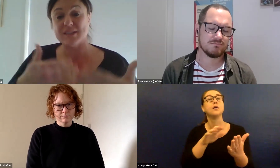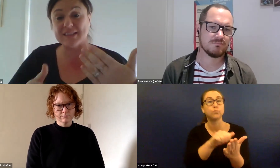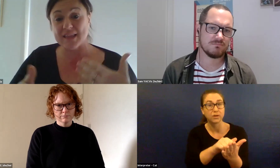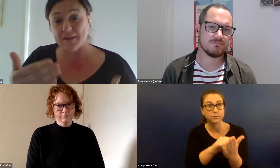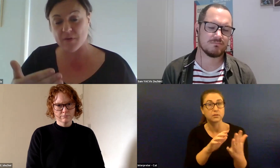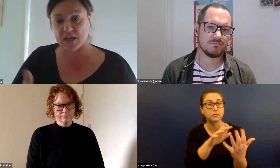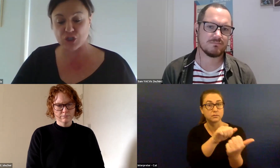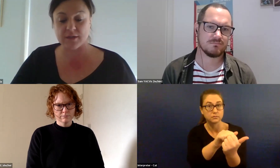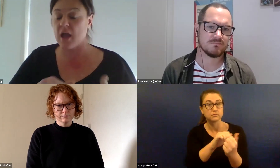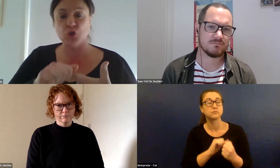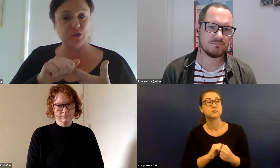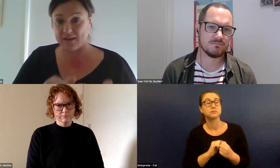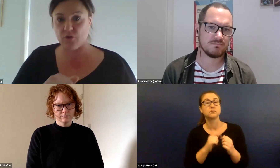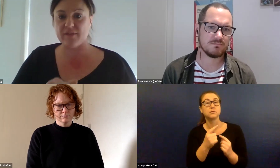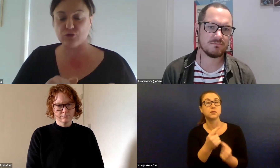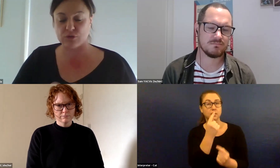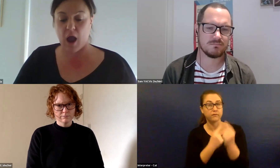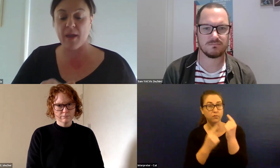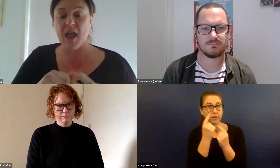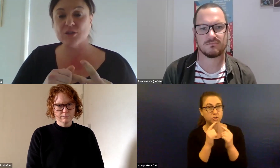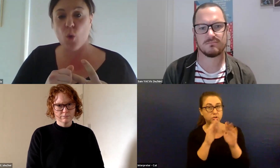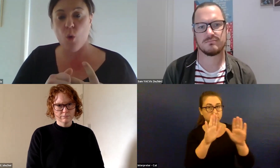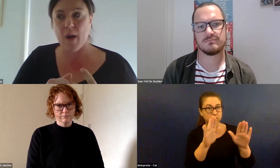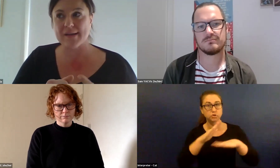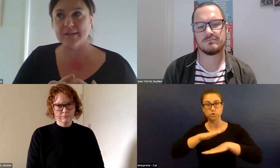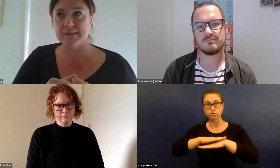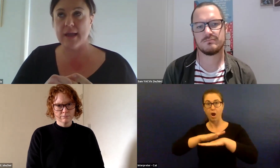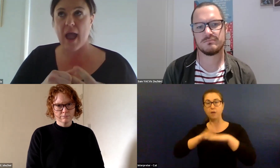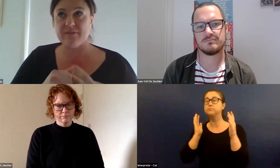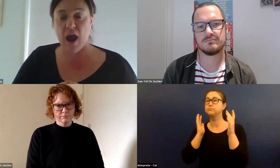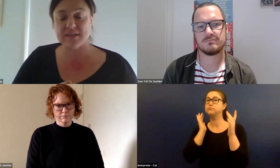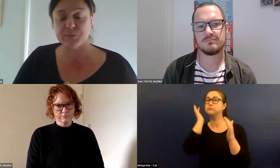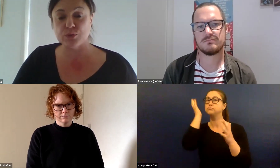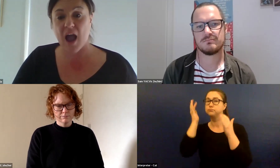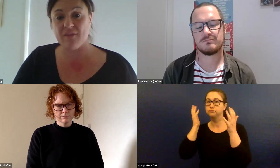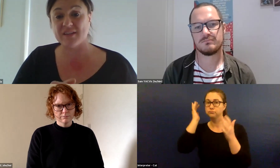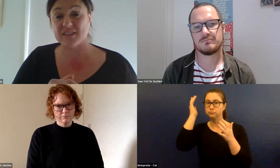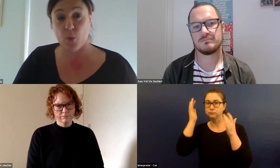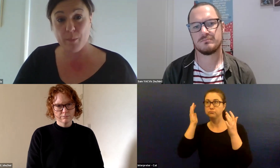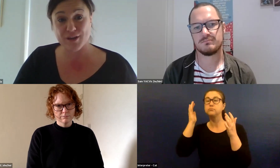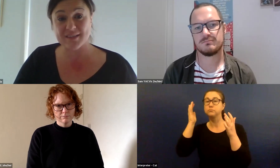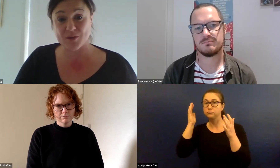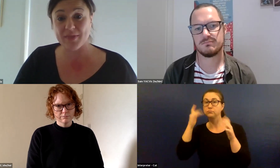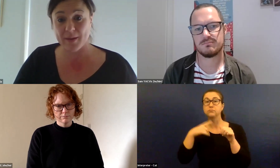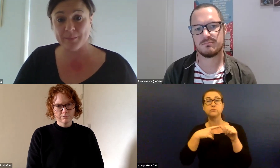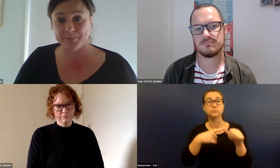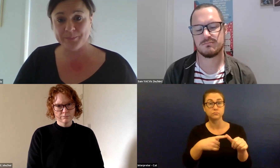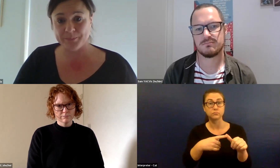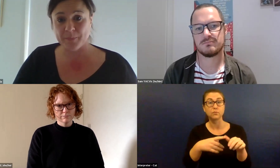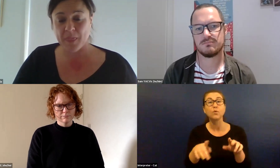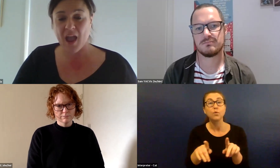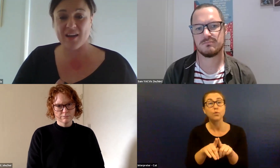and processing the information. You need a lot of extra time. It's always advisable to have a support person with